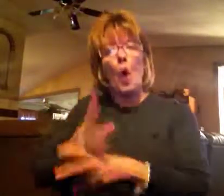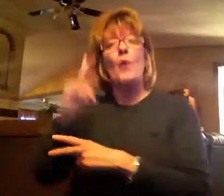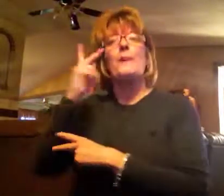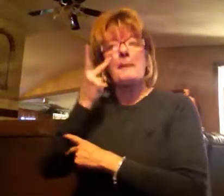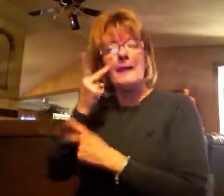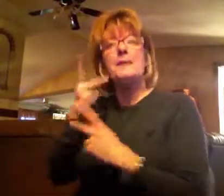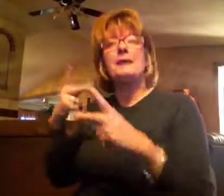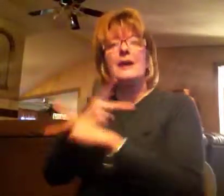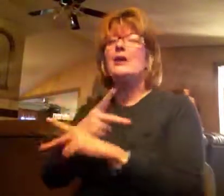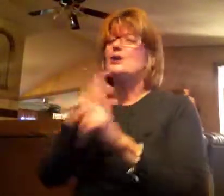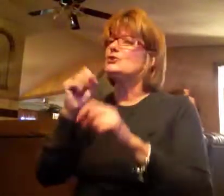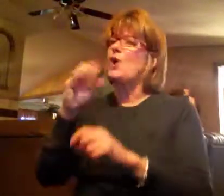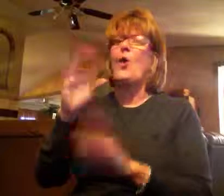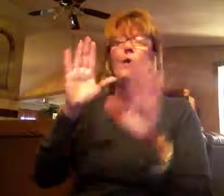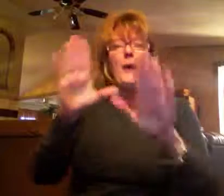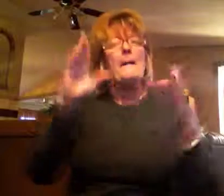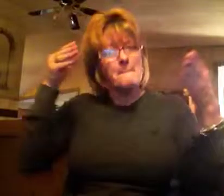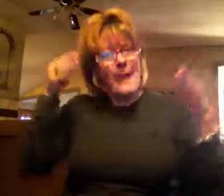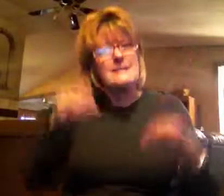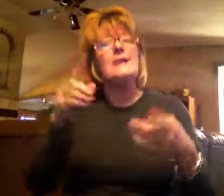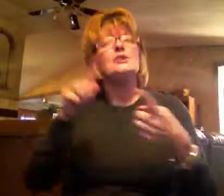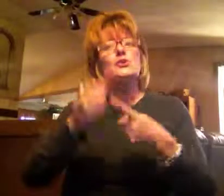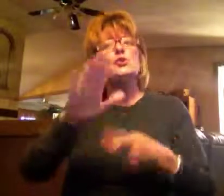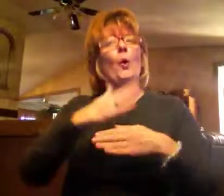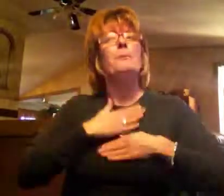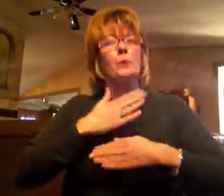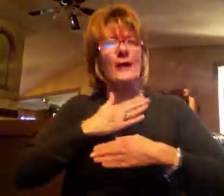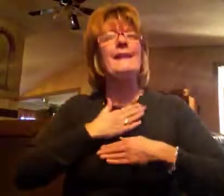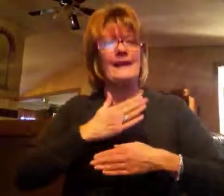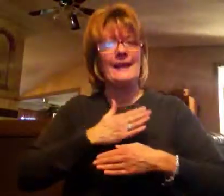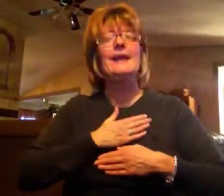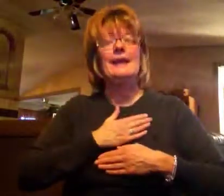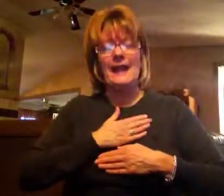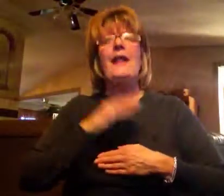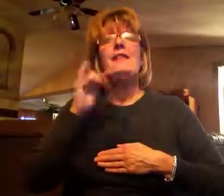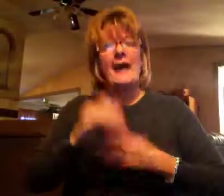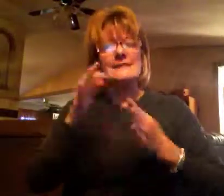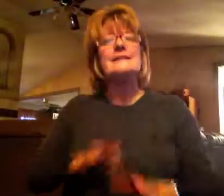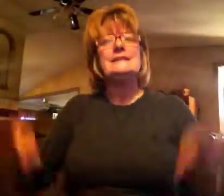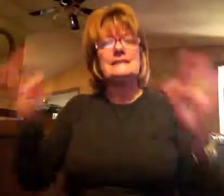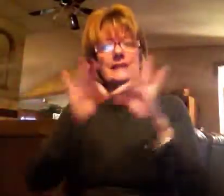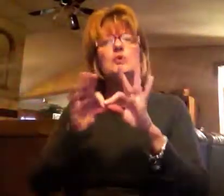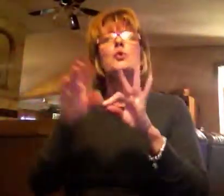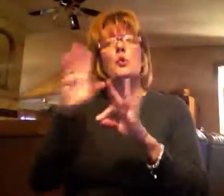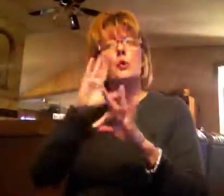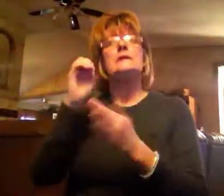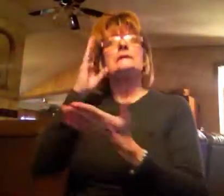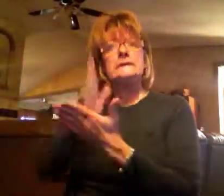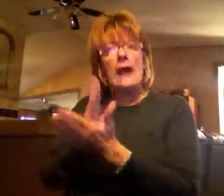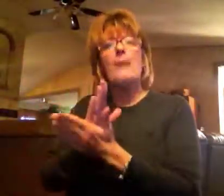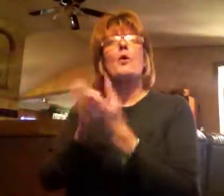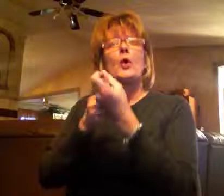your breathing in the fight against panic attacks. It is an absolutely essential tool. Now, step 3